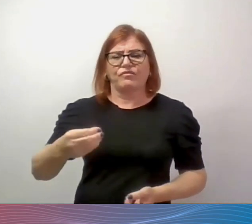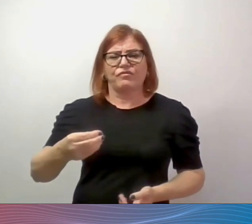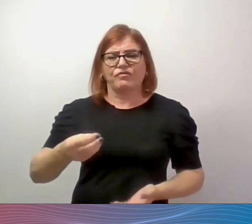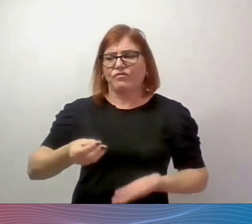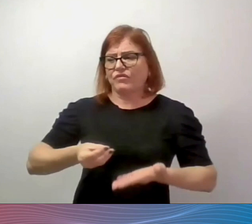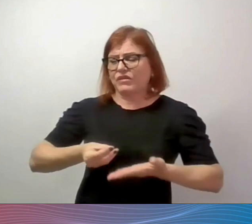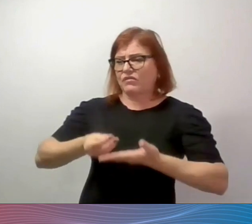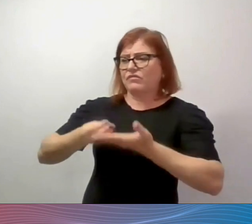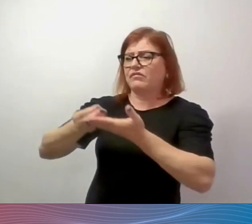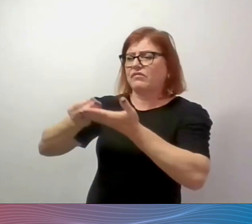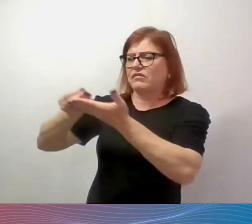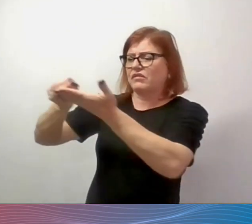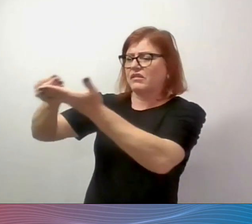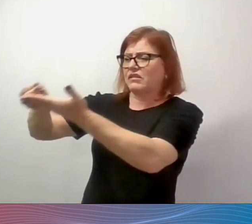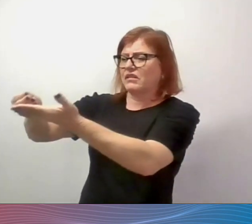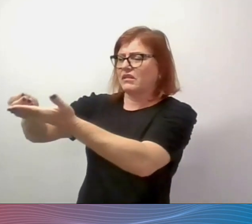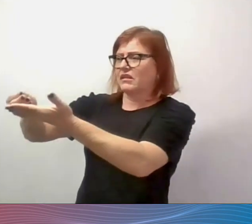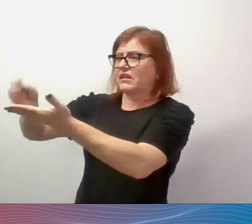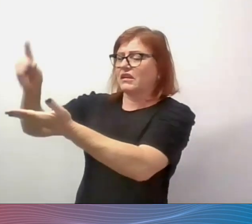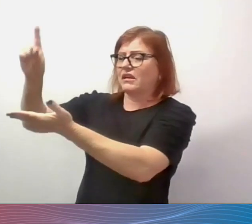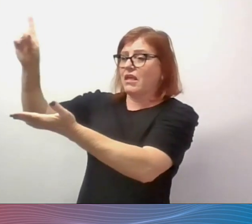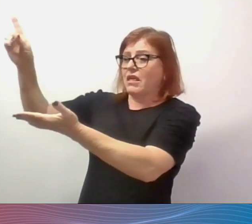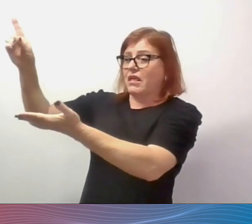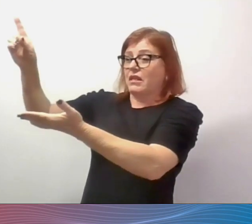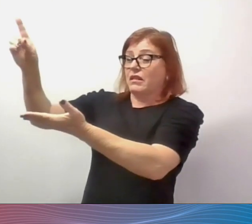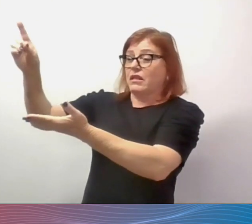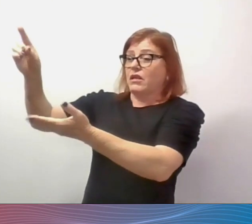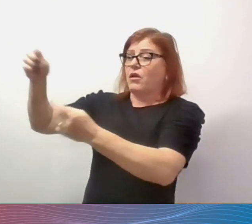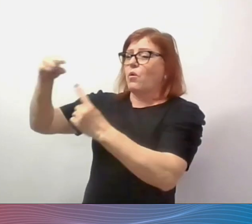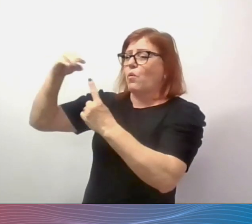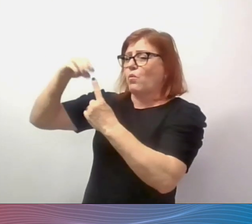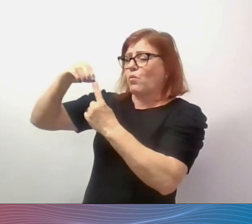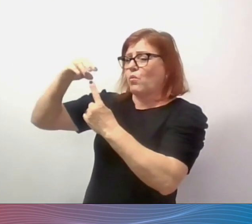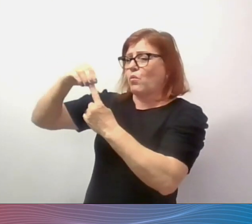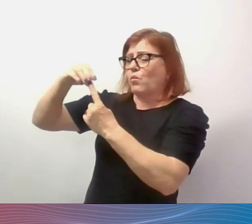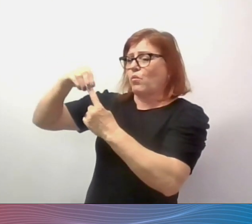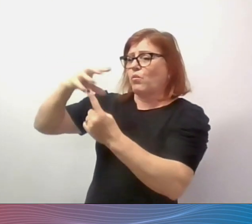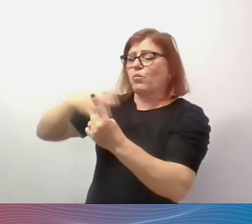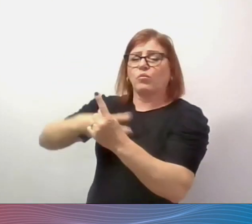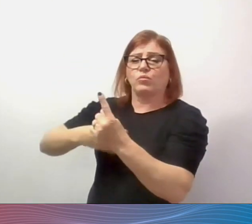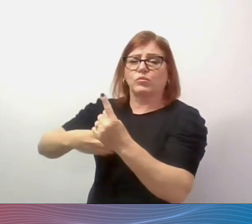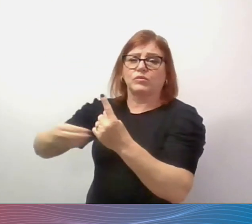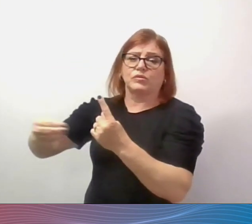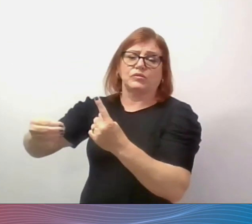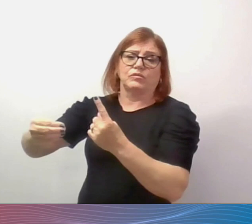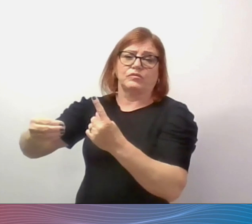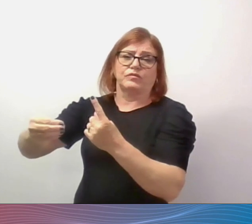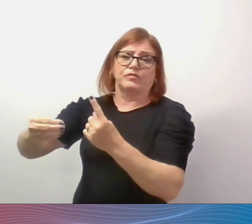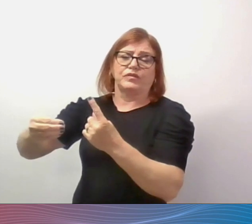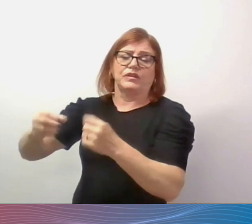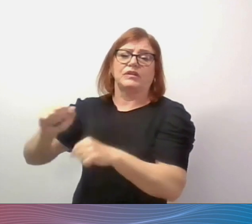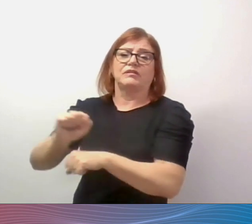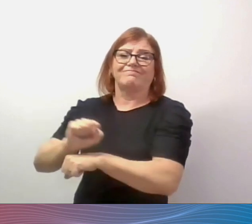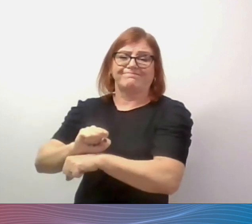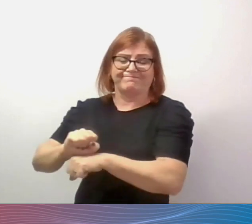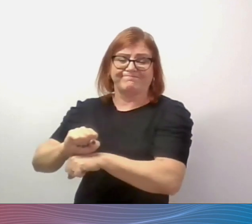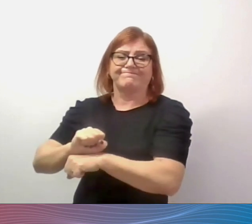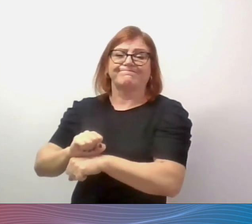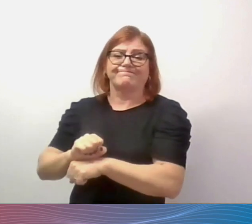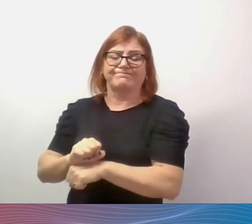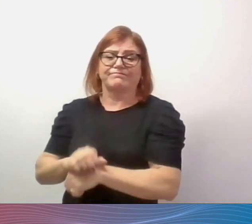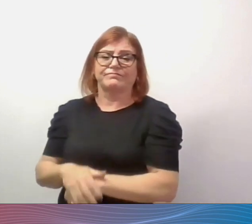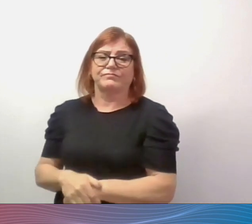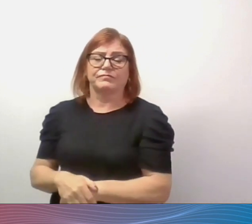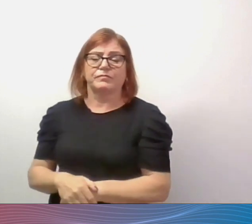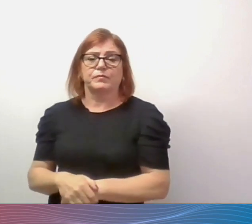seu filho, o seu único filho. It sounds like God was like pushing him, oh, you will